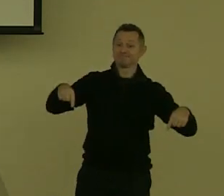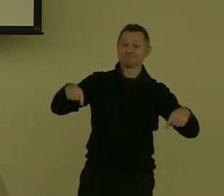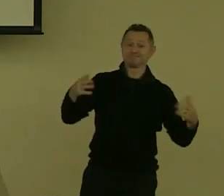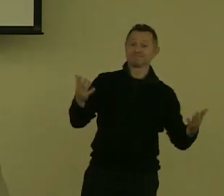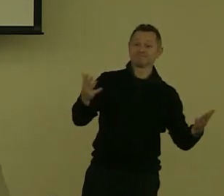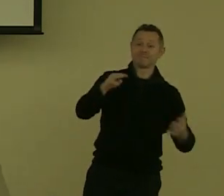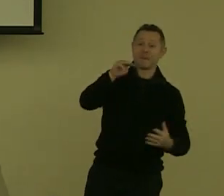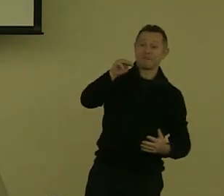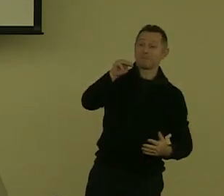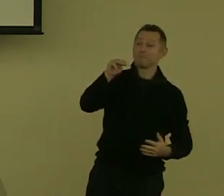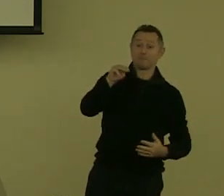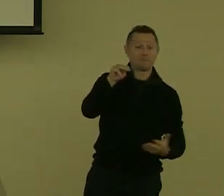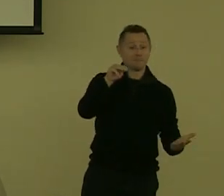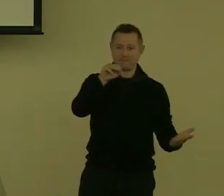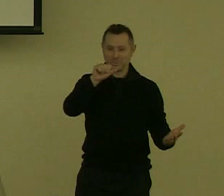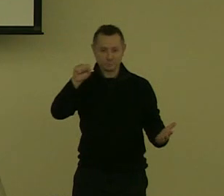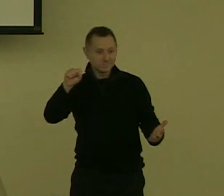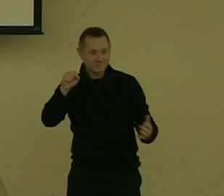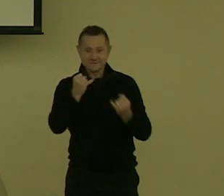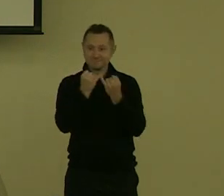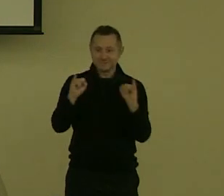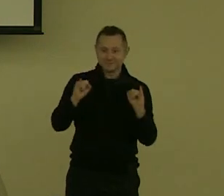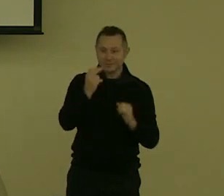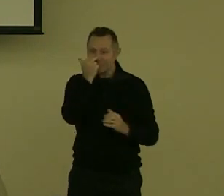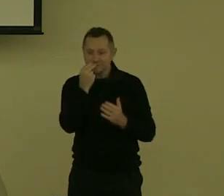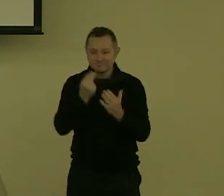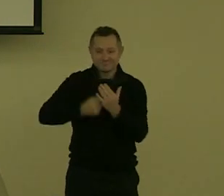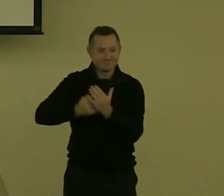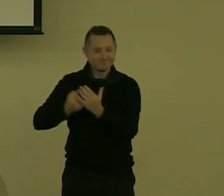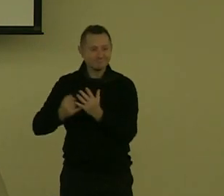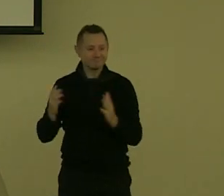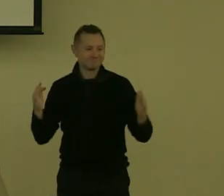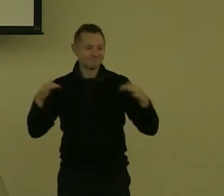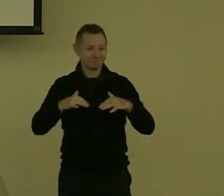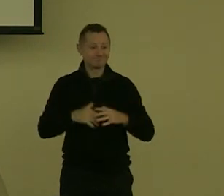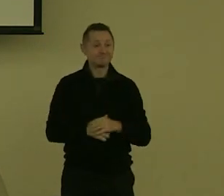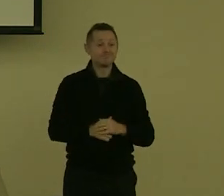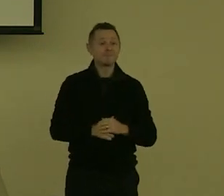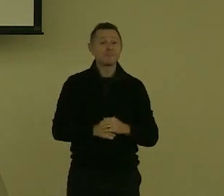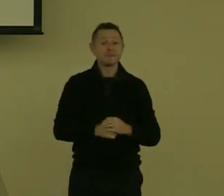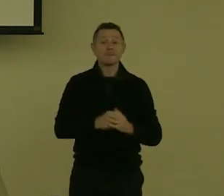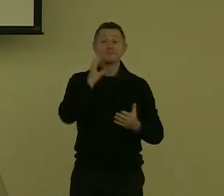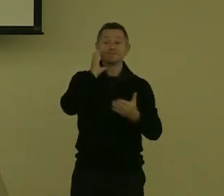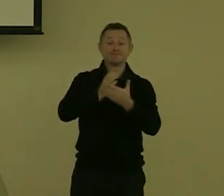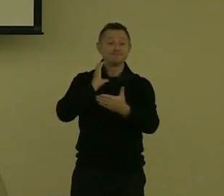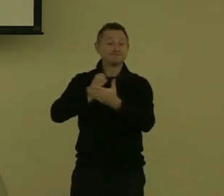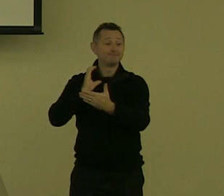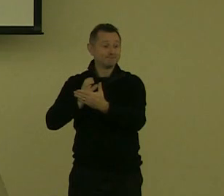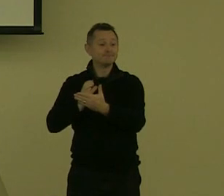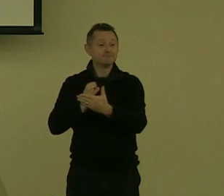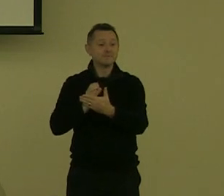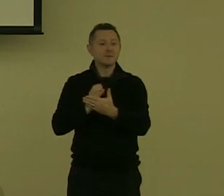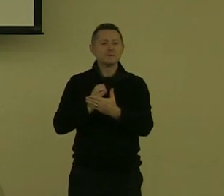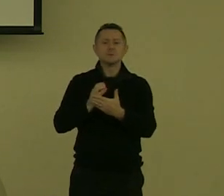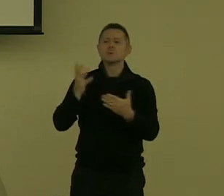discuss comic scholarship and criticism. I'm your moderator, A. David Lewis,